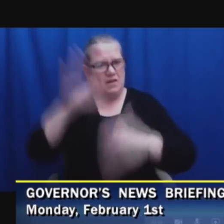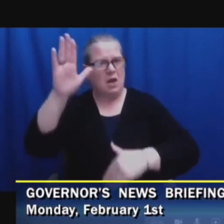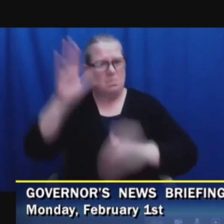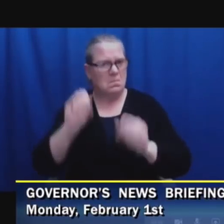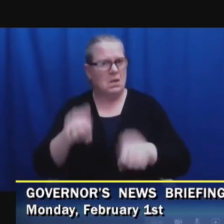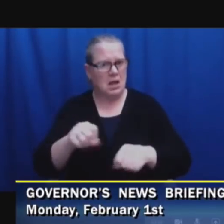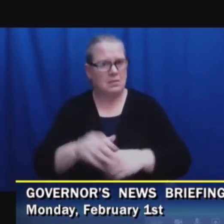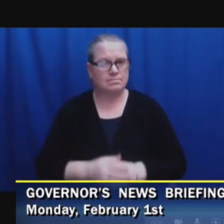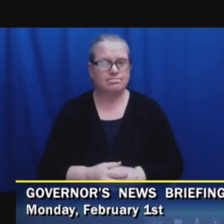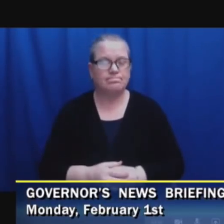News 8.